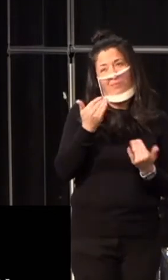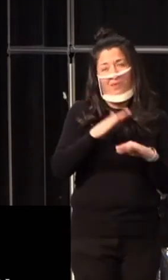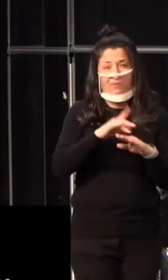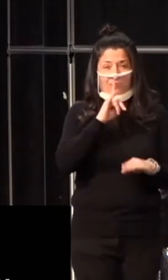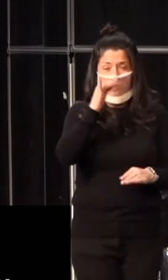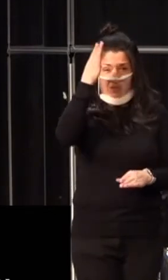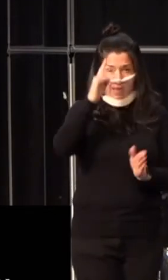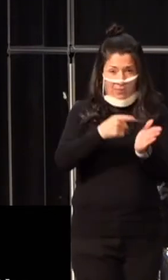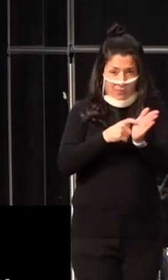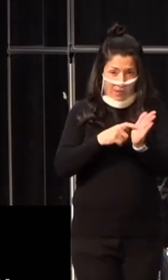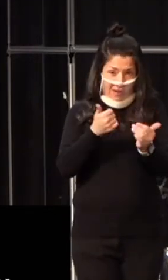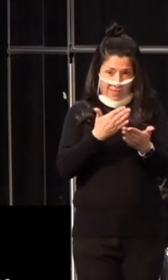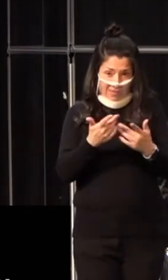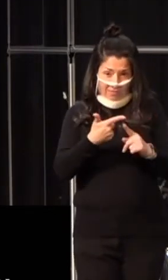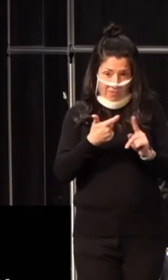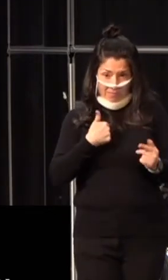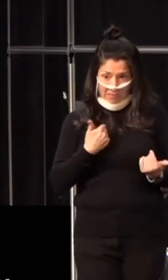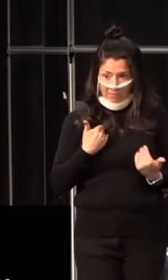require anything of me?